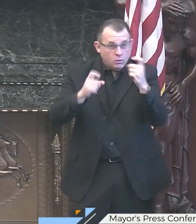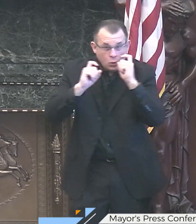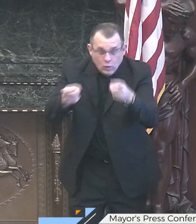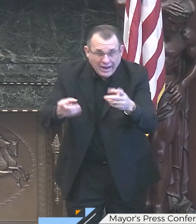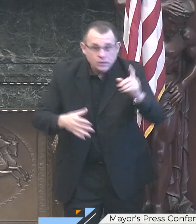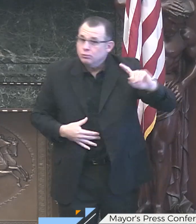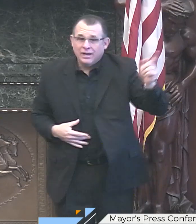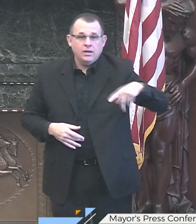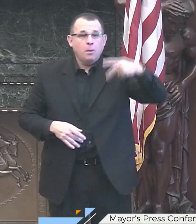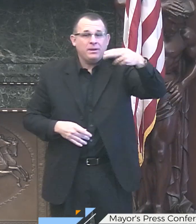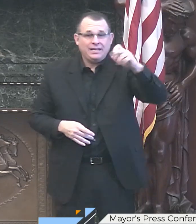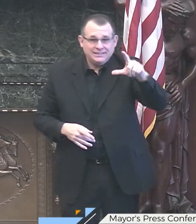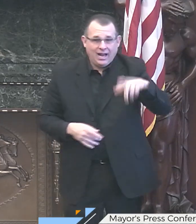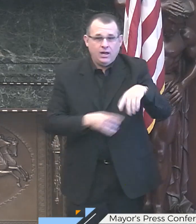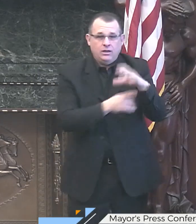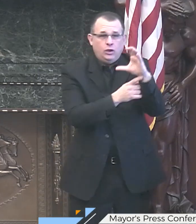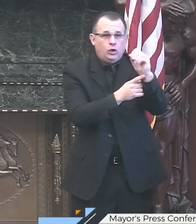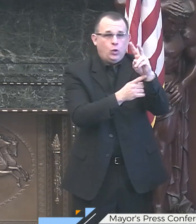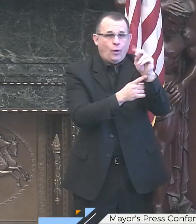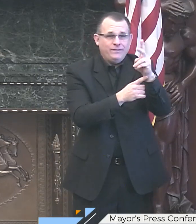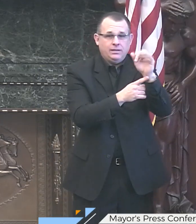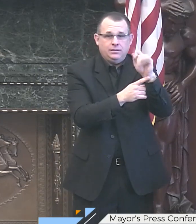phlcovid19fund.org. That's